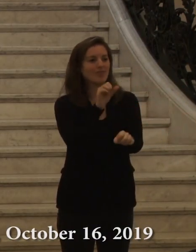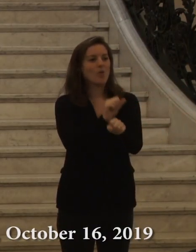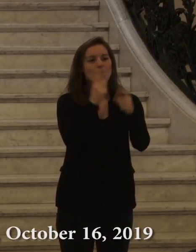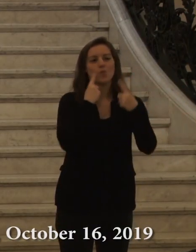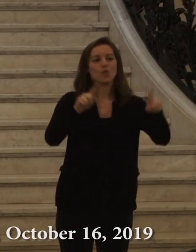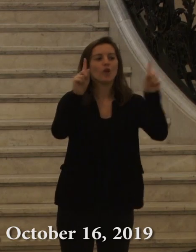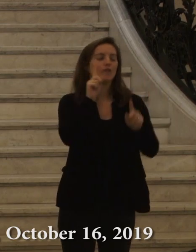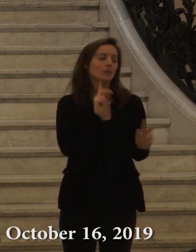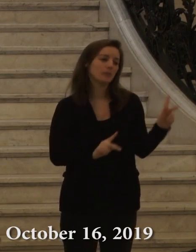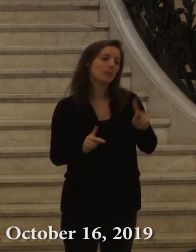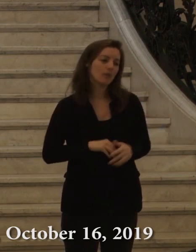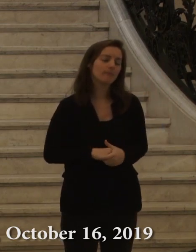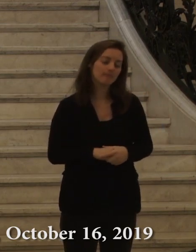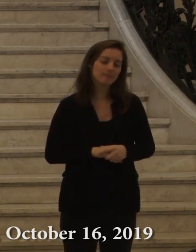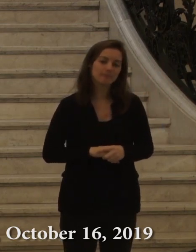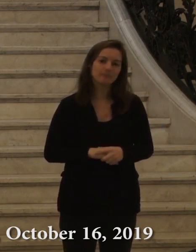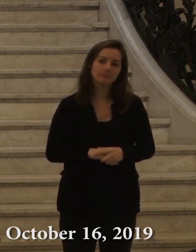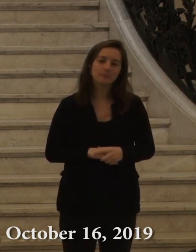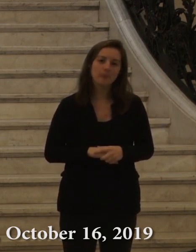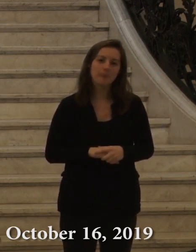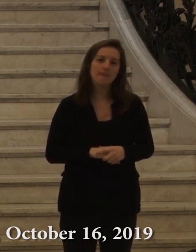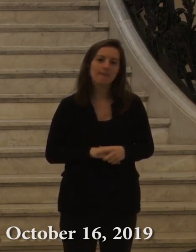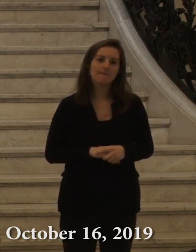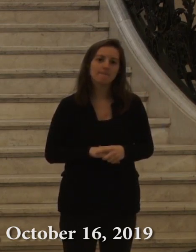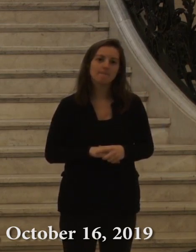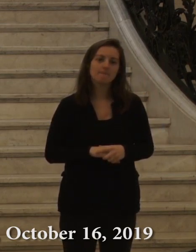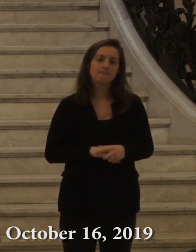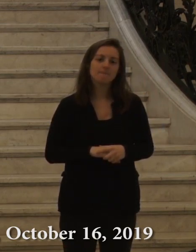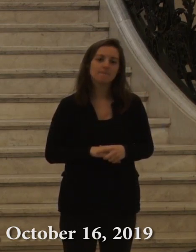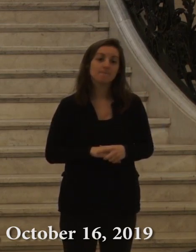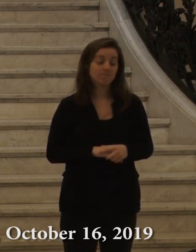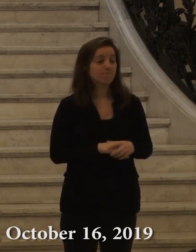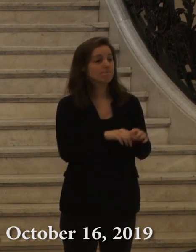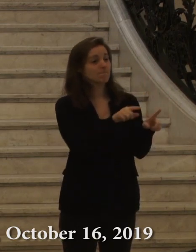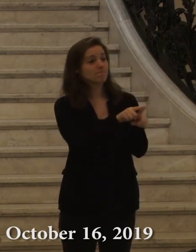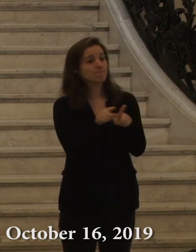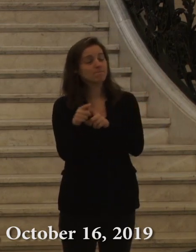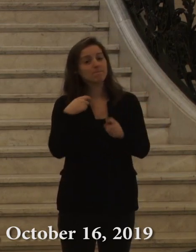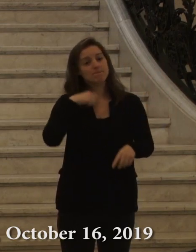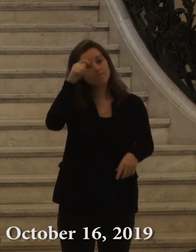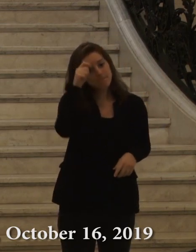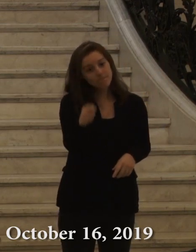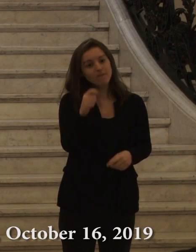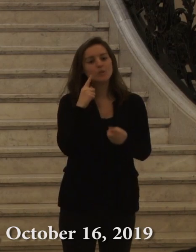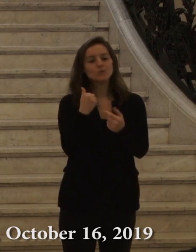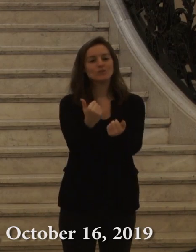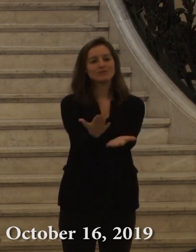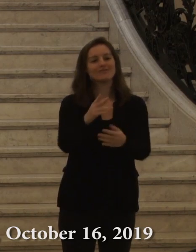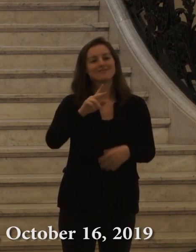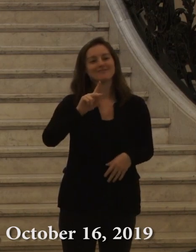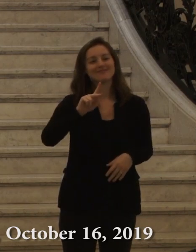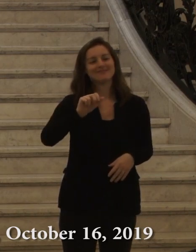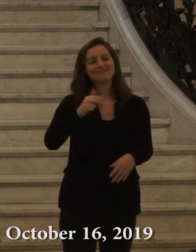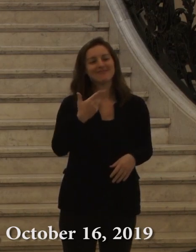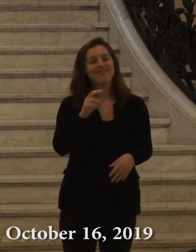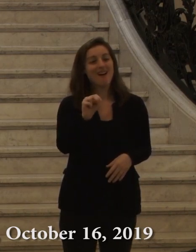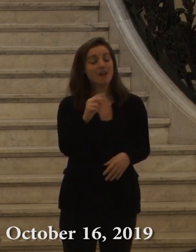that. And also to the extraordinary Kay Khan. She and I have